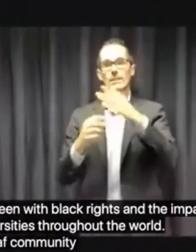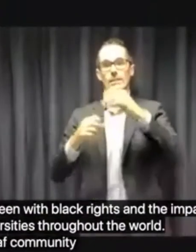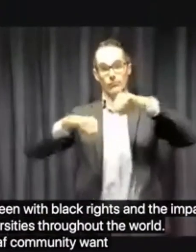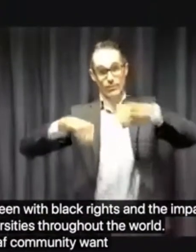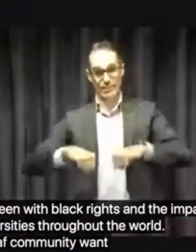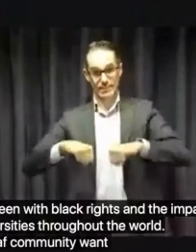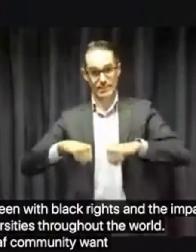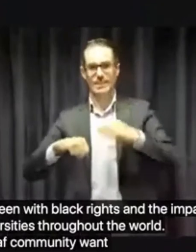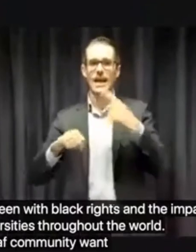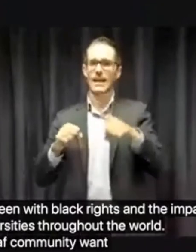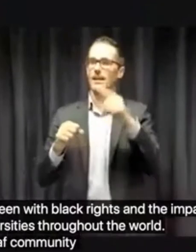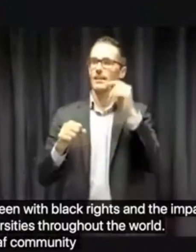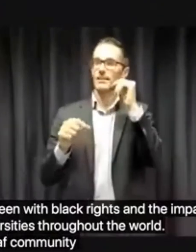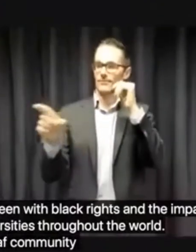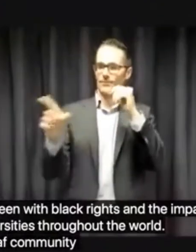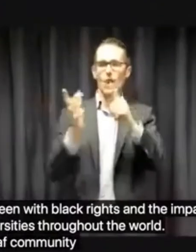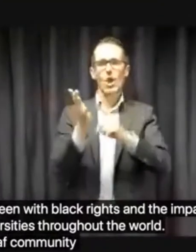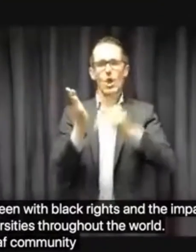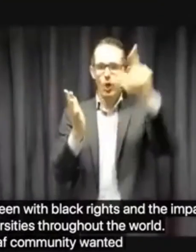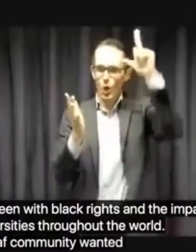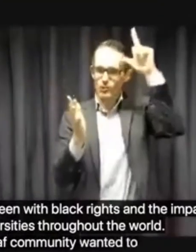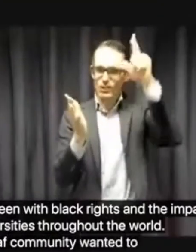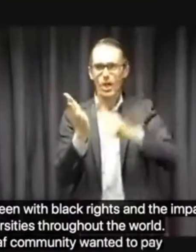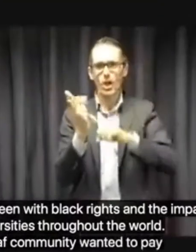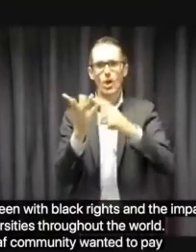one interview between the president,